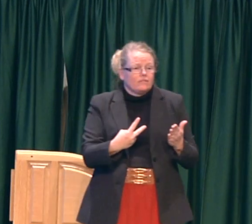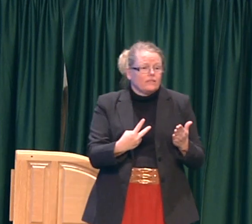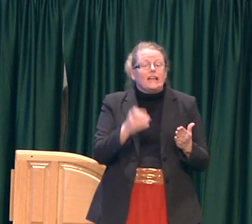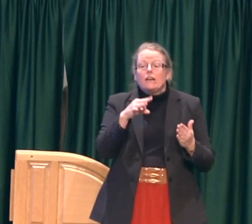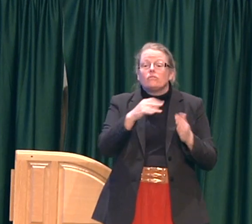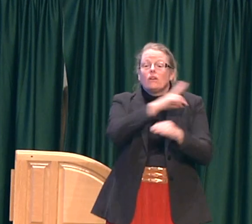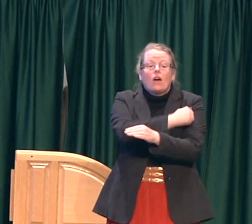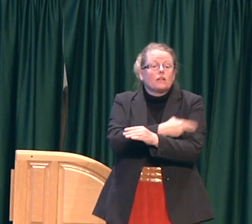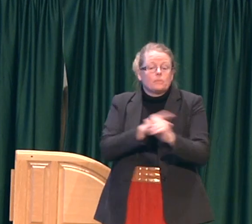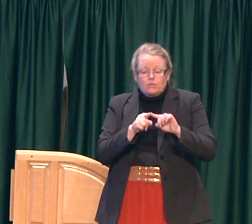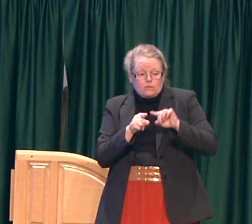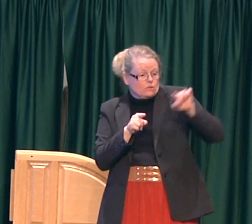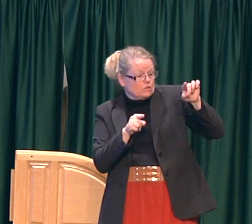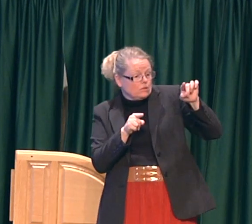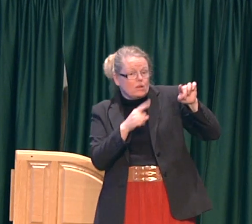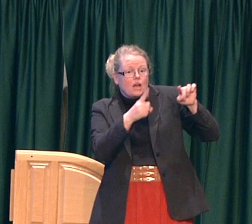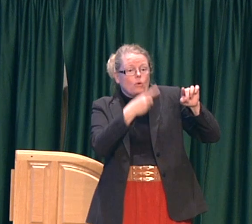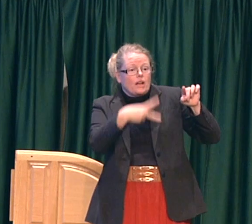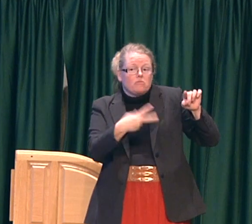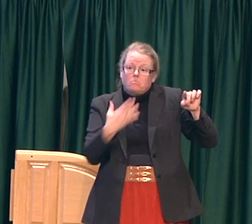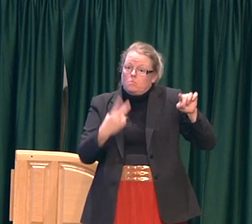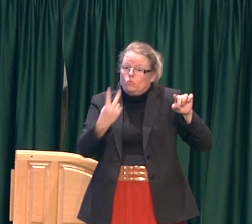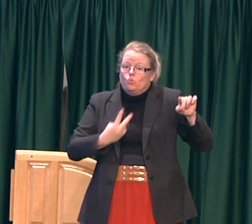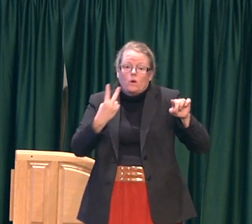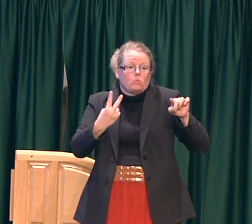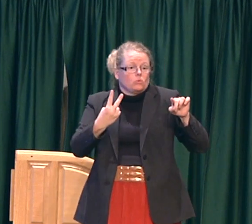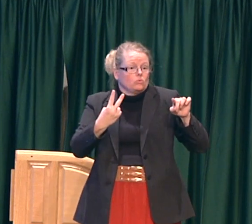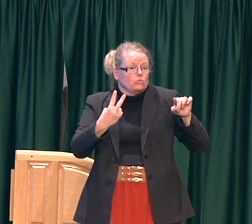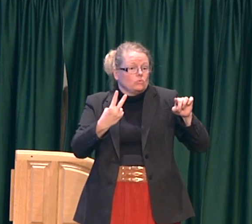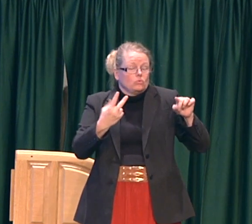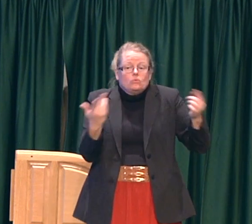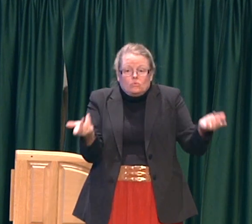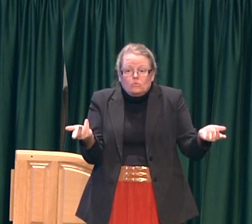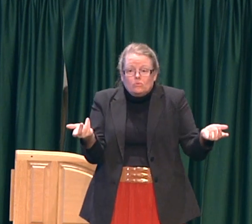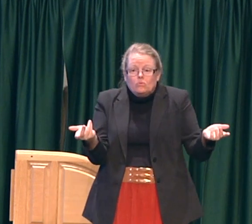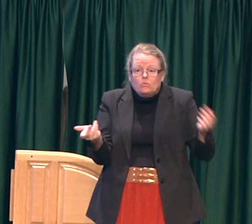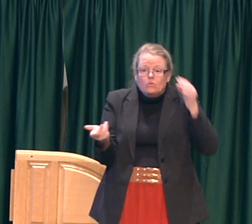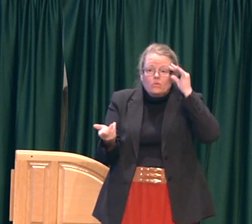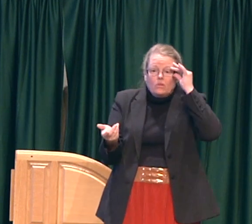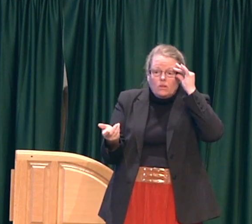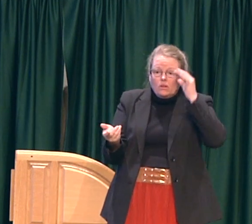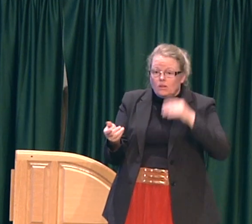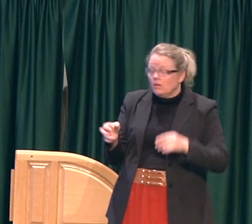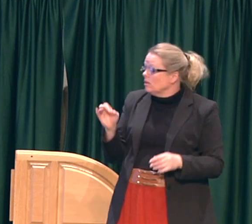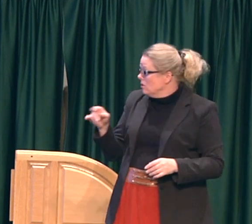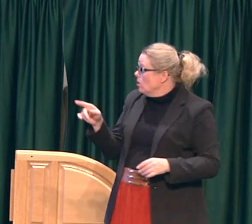later, perhaps even an hour and a half later, depending on the location of the interpreter from the hospital.